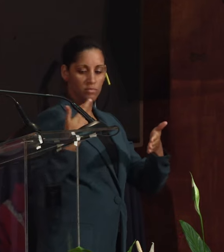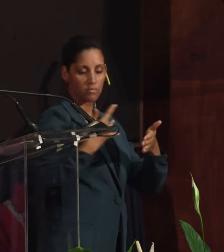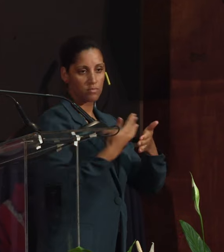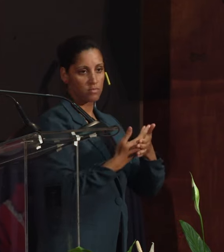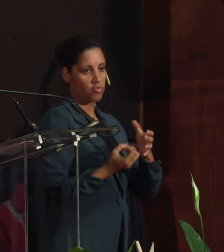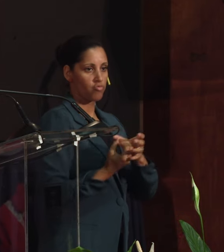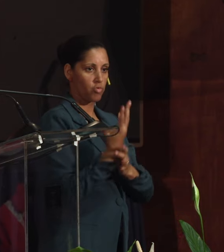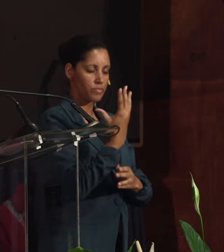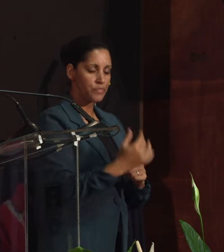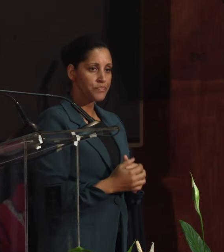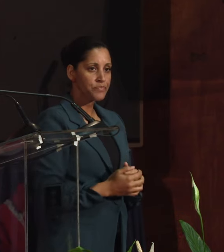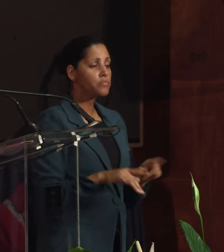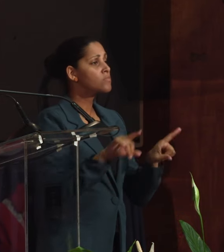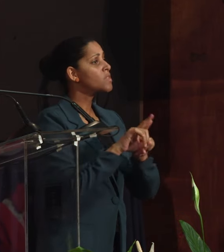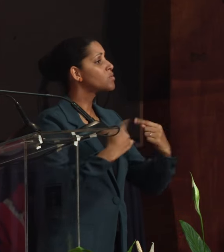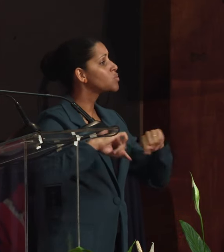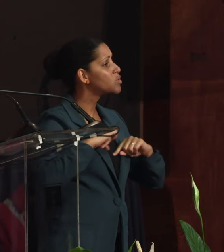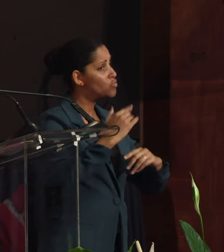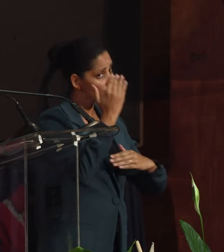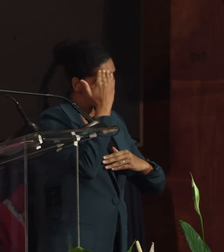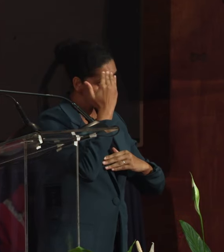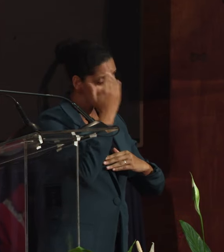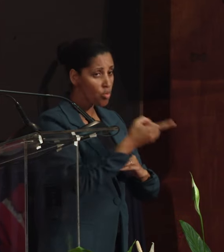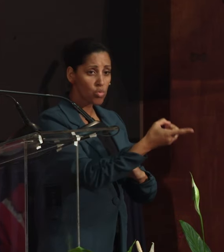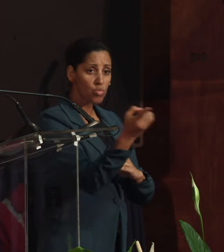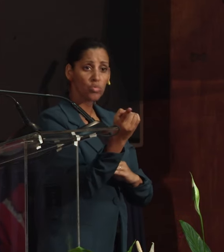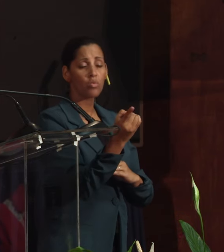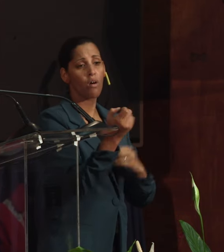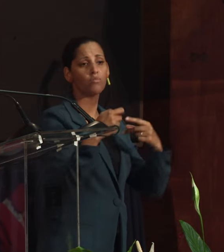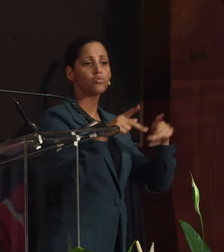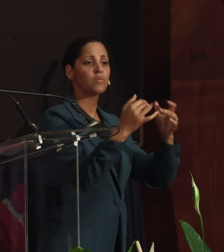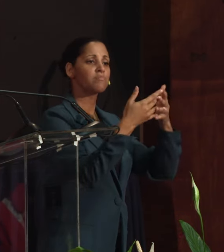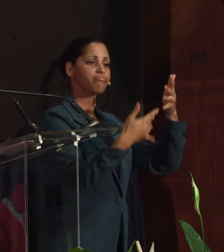UCT. And we know that you will have many opportunities